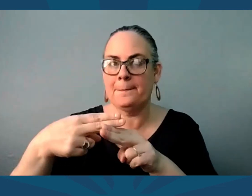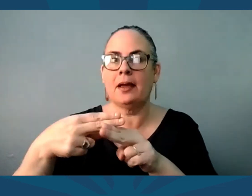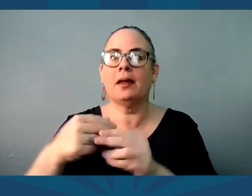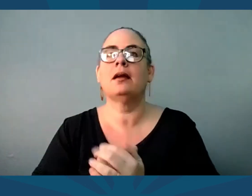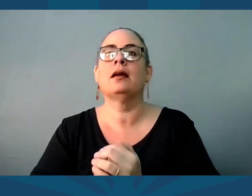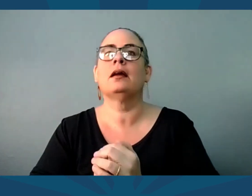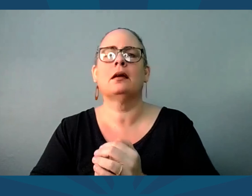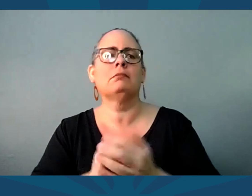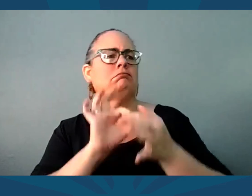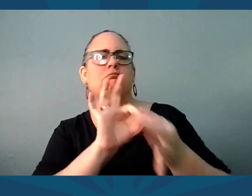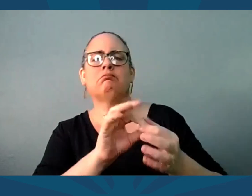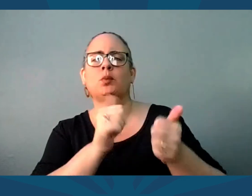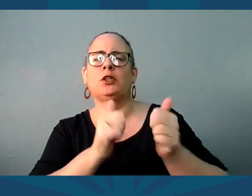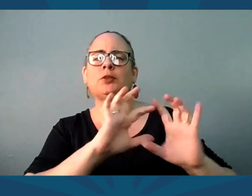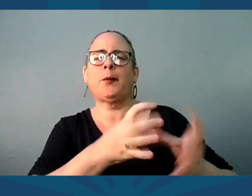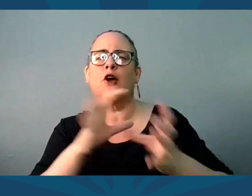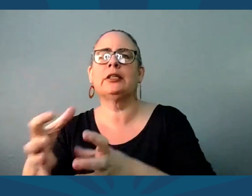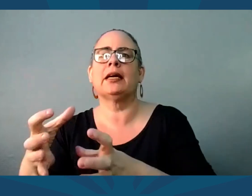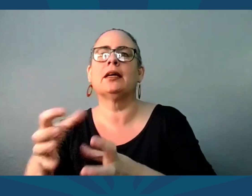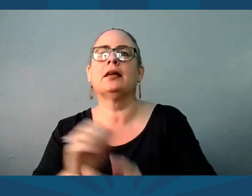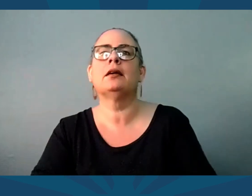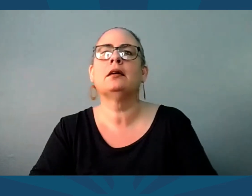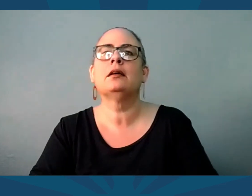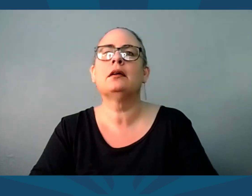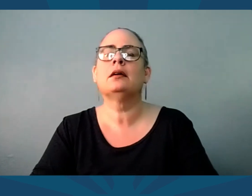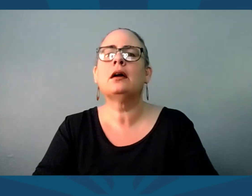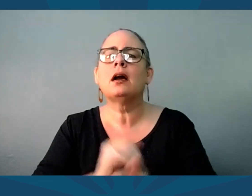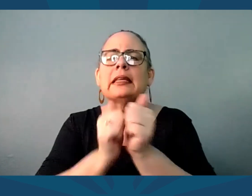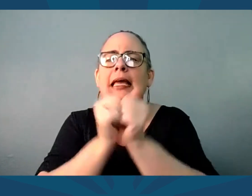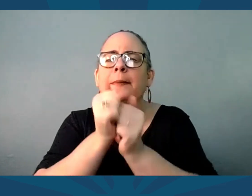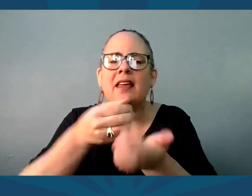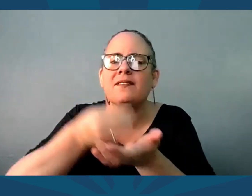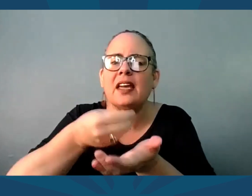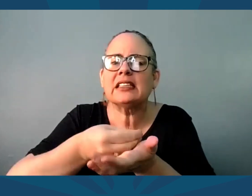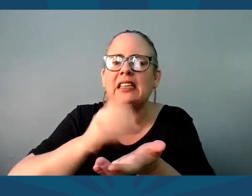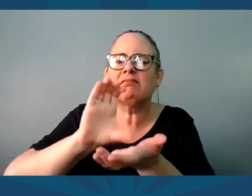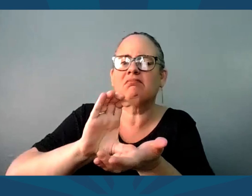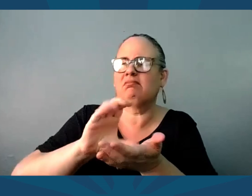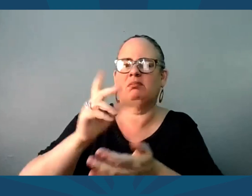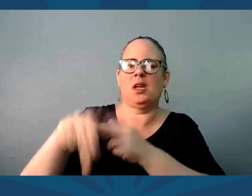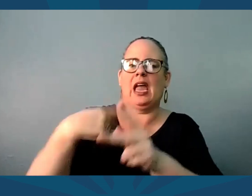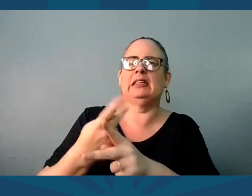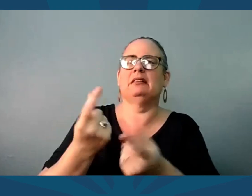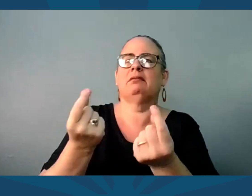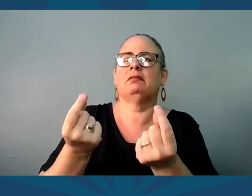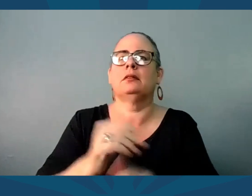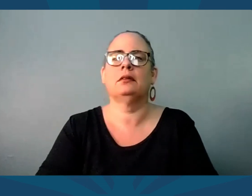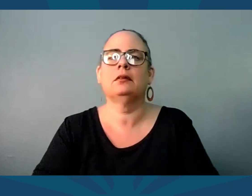The candidate's name, party affiliation, campaign funding